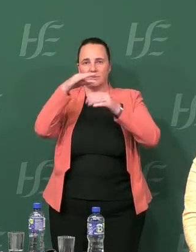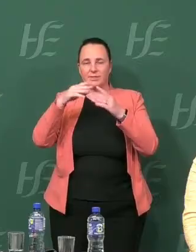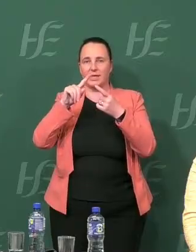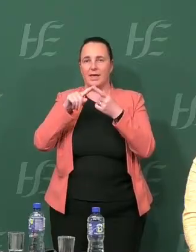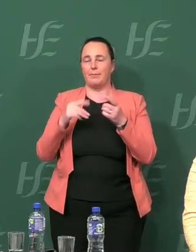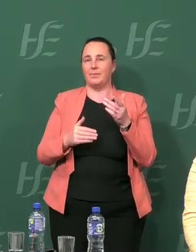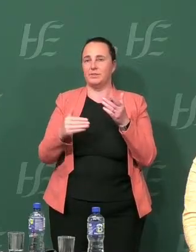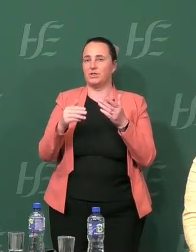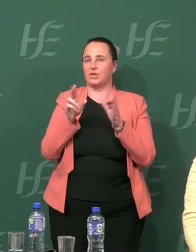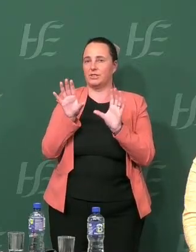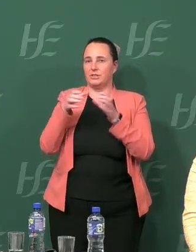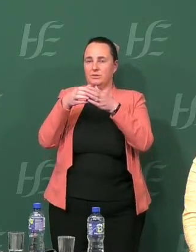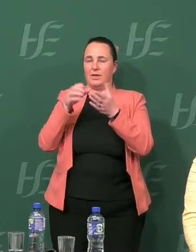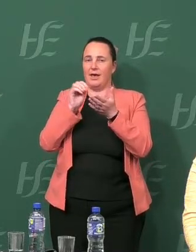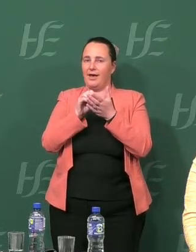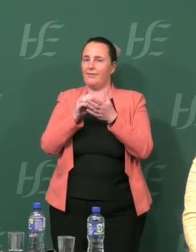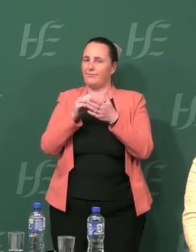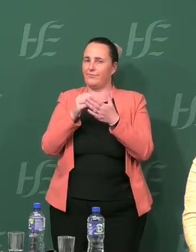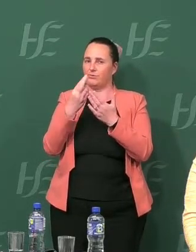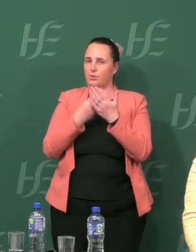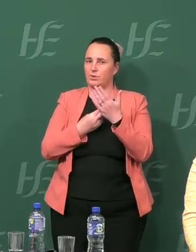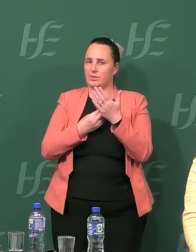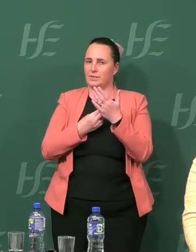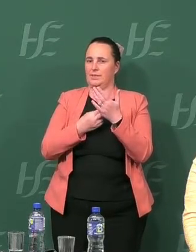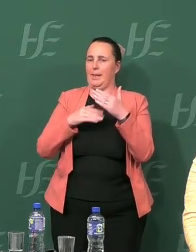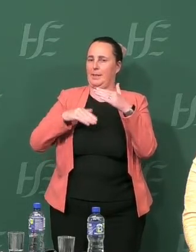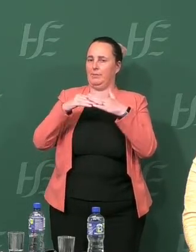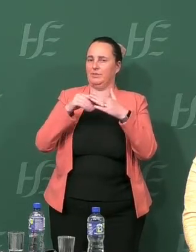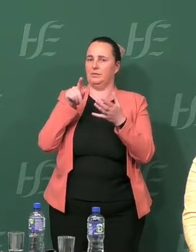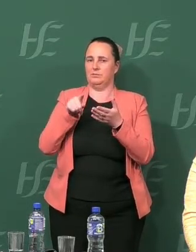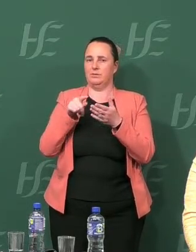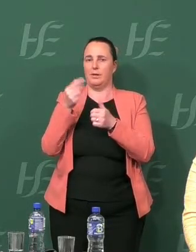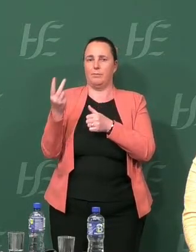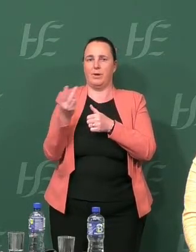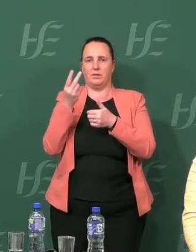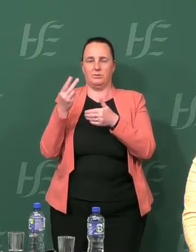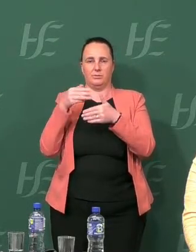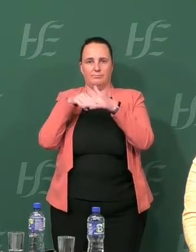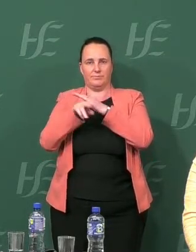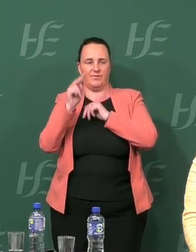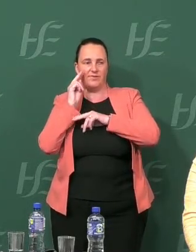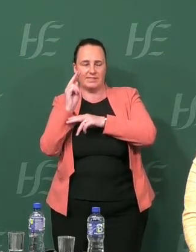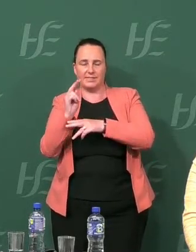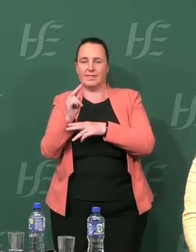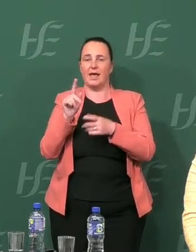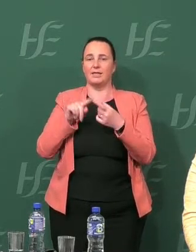have any restrictions on partners visiting, which ones those are as well?